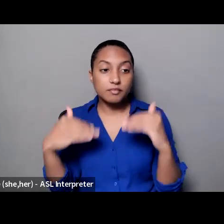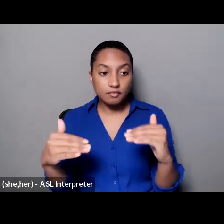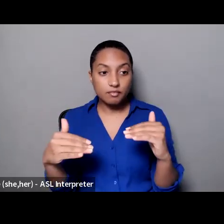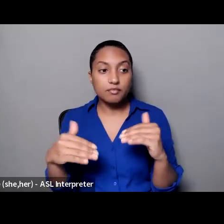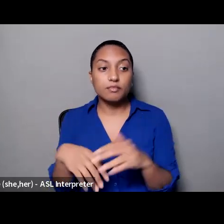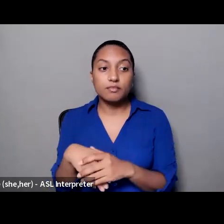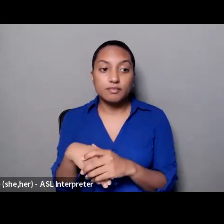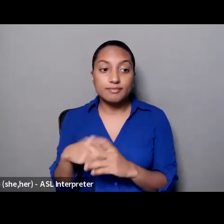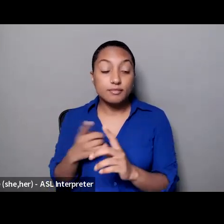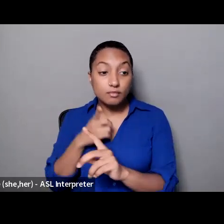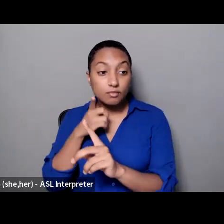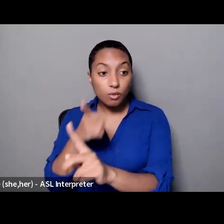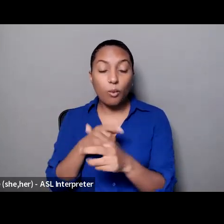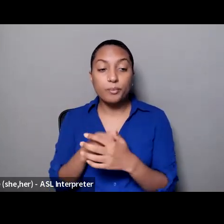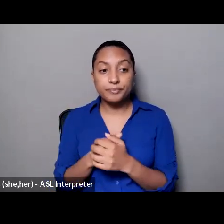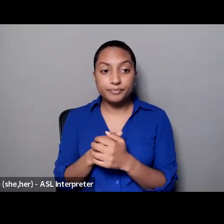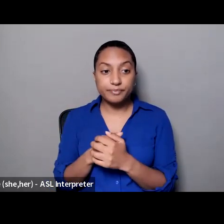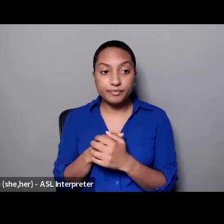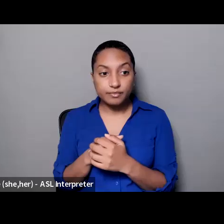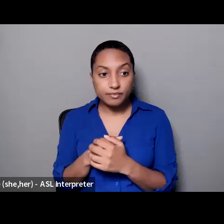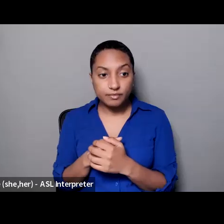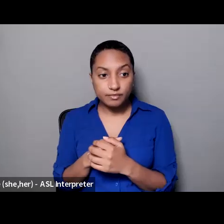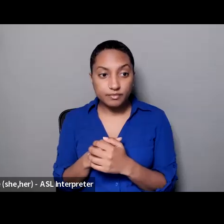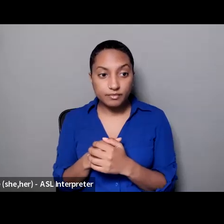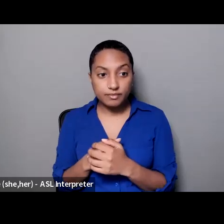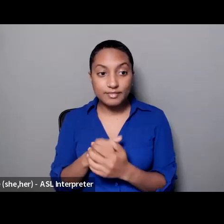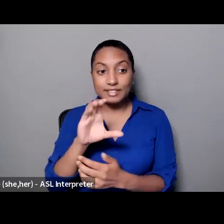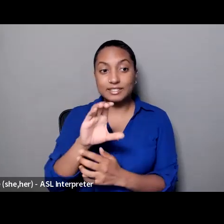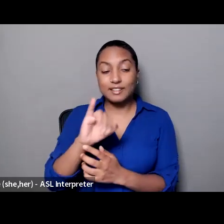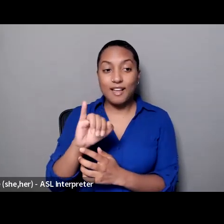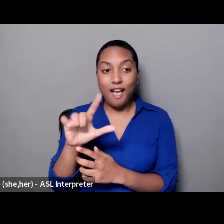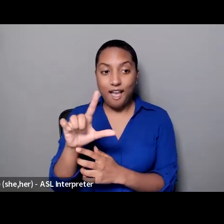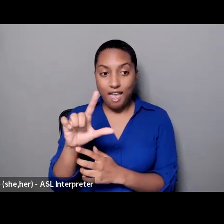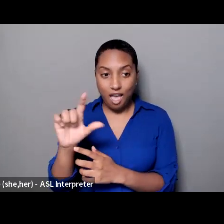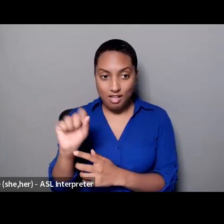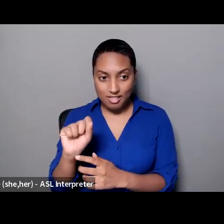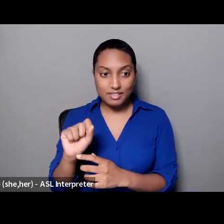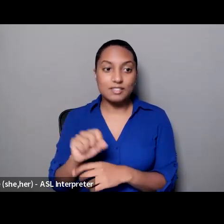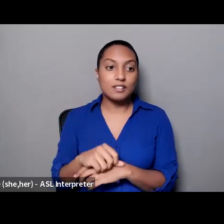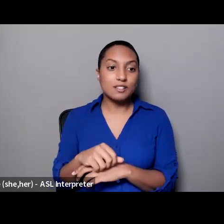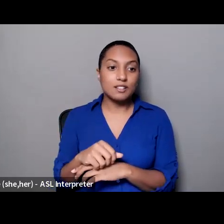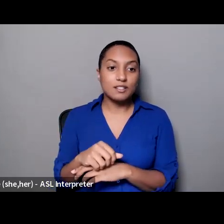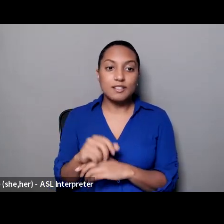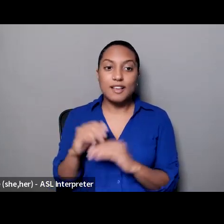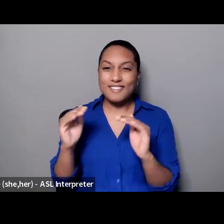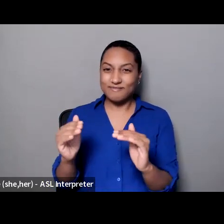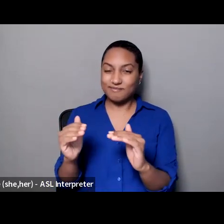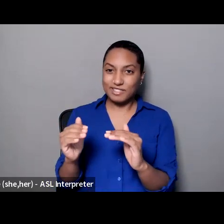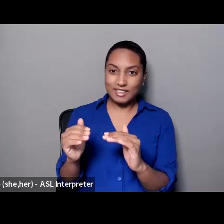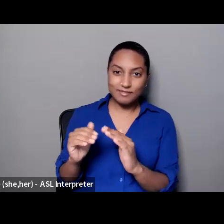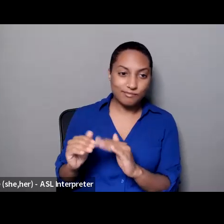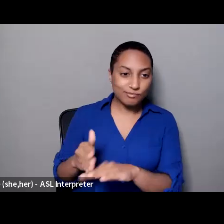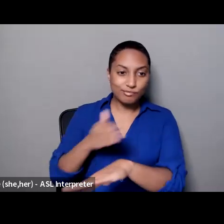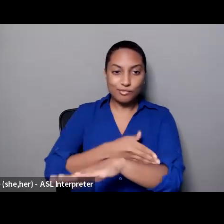can advance their practices to become more diverse, equitable, and inclusive,